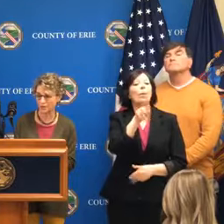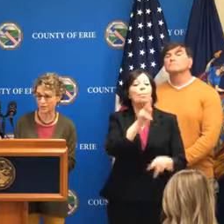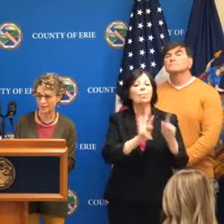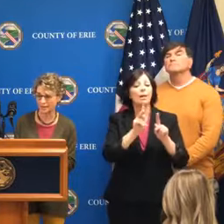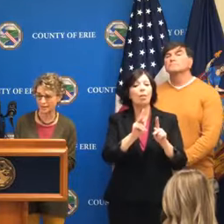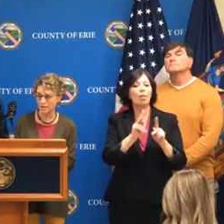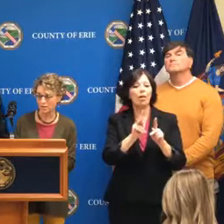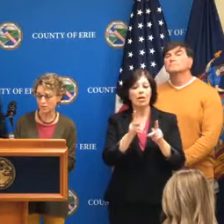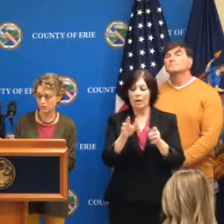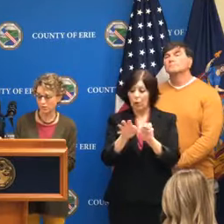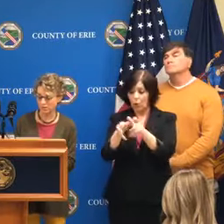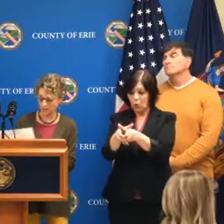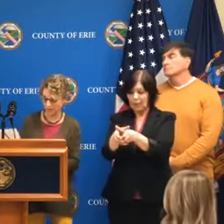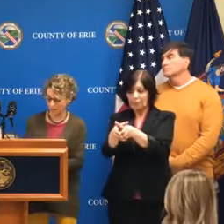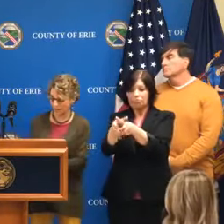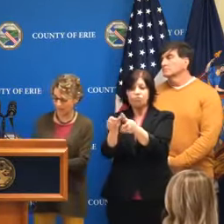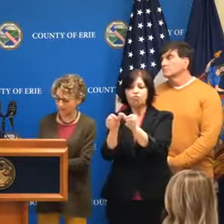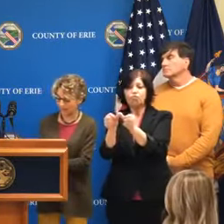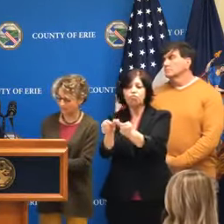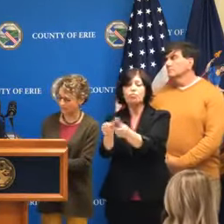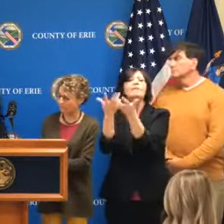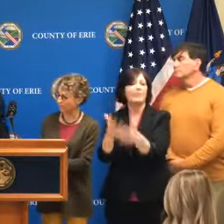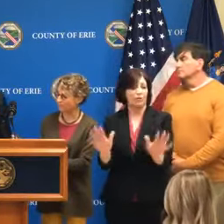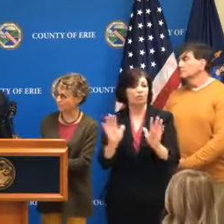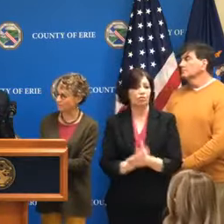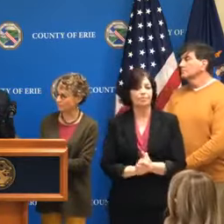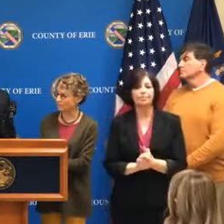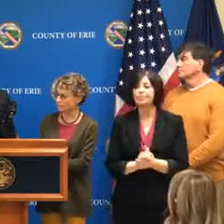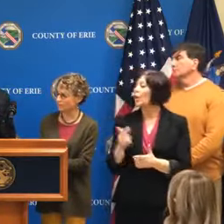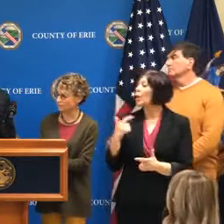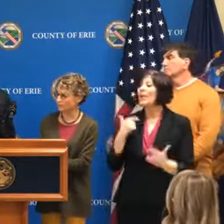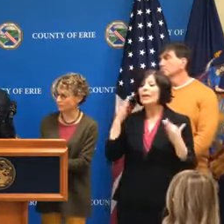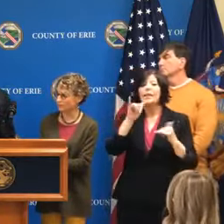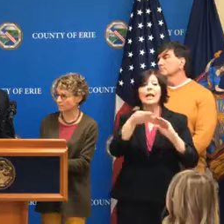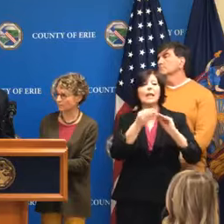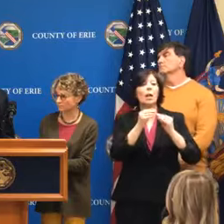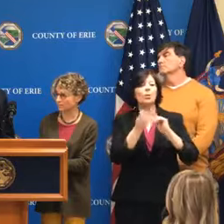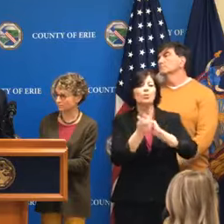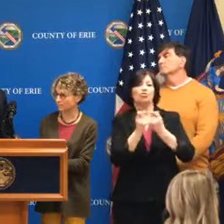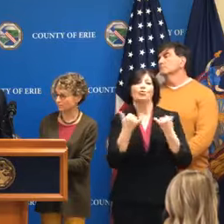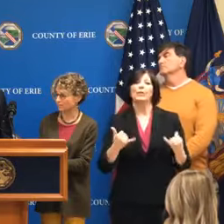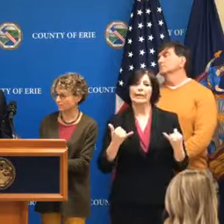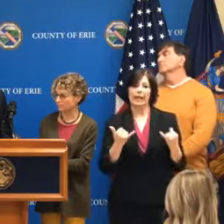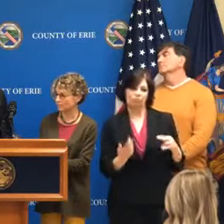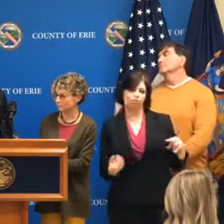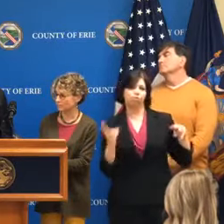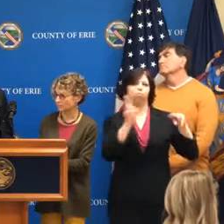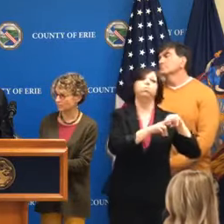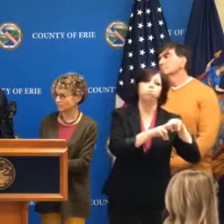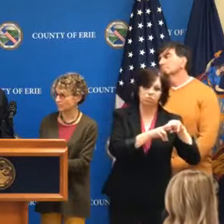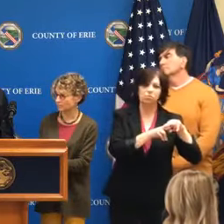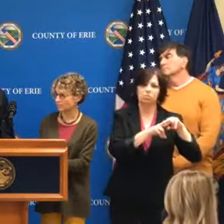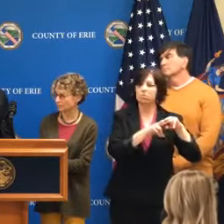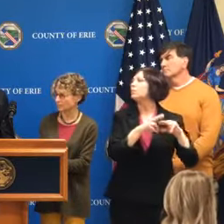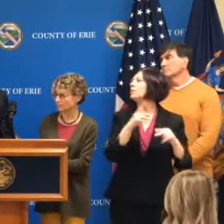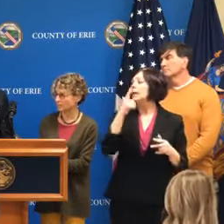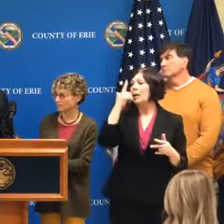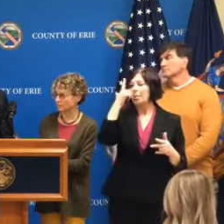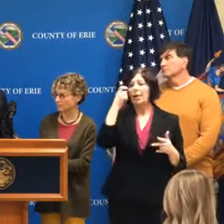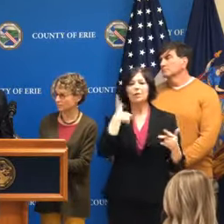complete quarantine. So, And I'd just say we expect that number to change today because our epidemiologists are